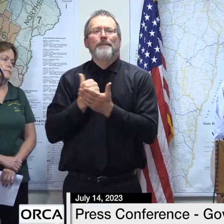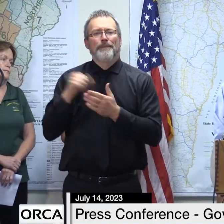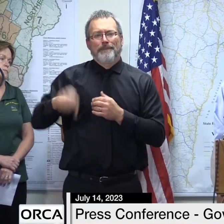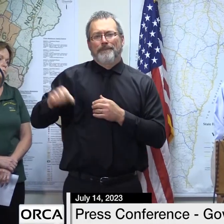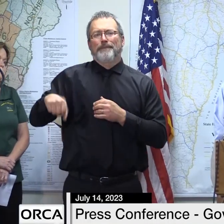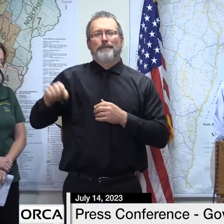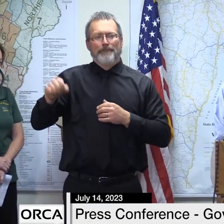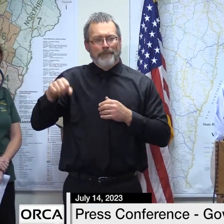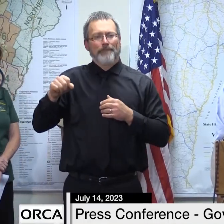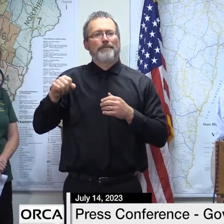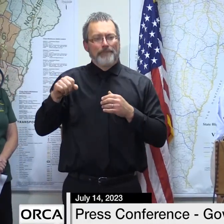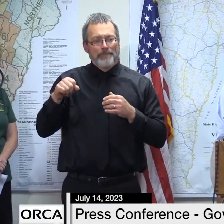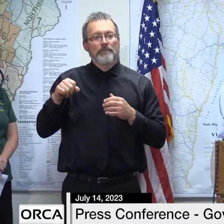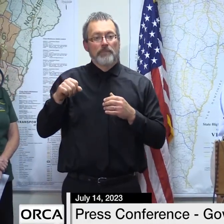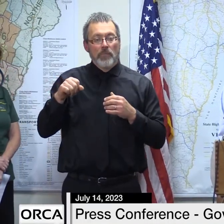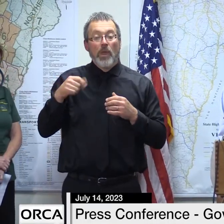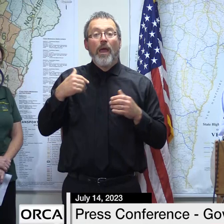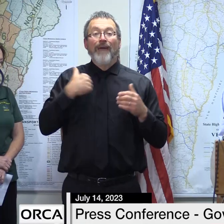at